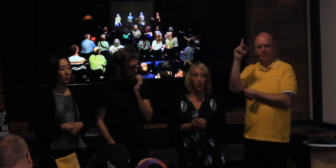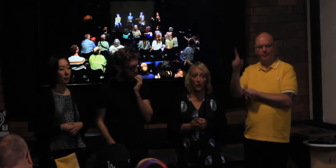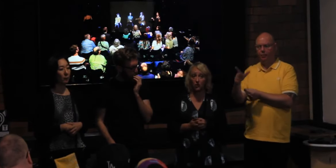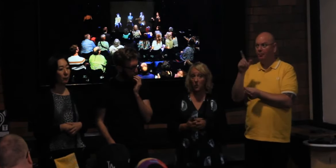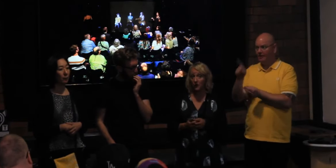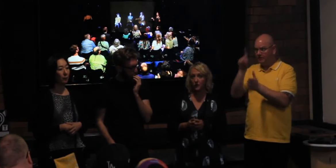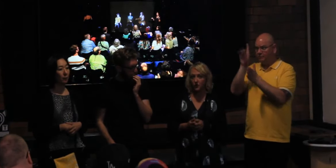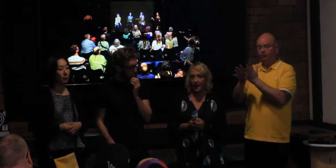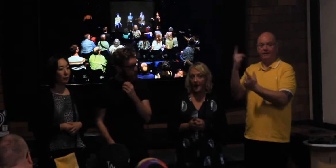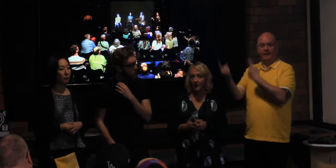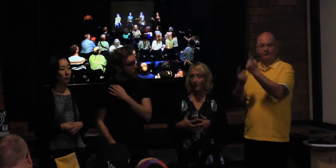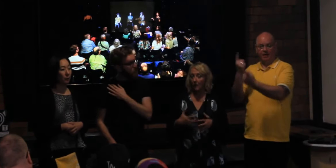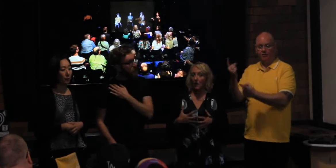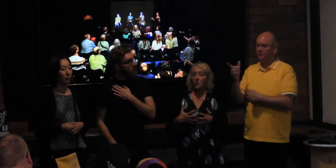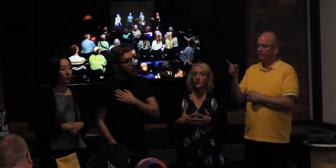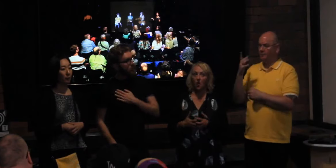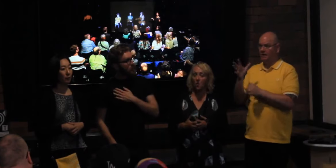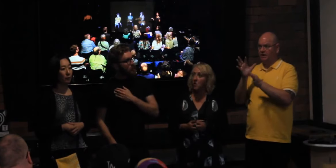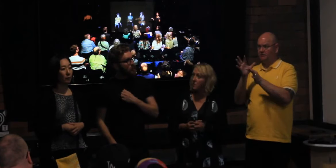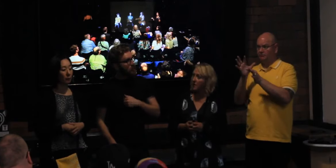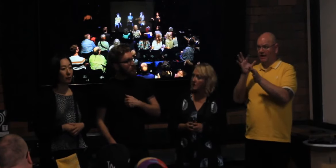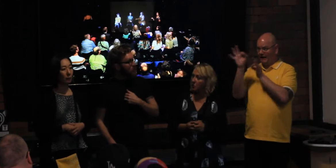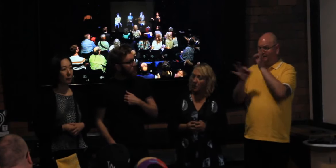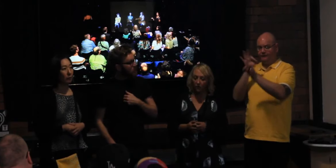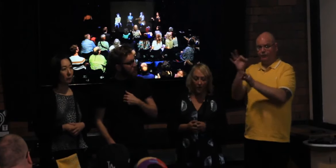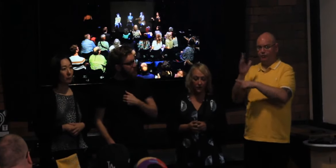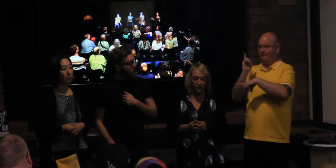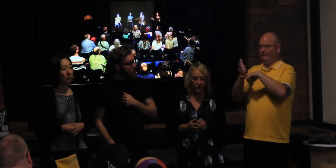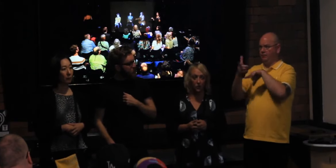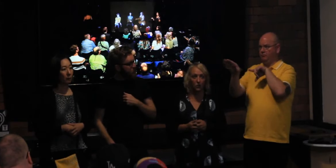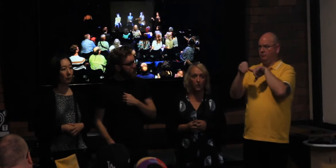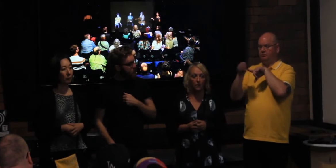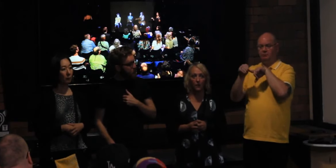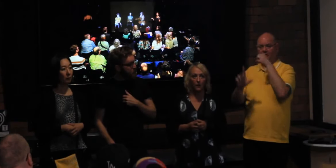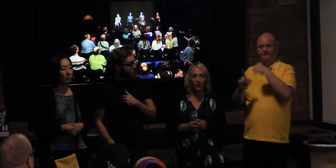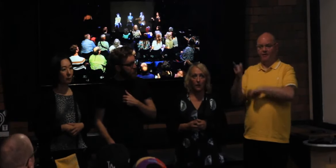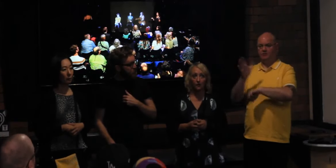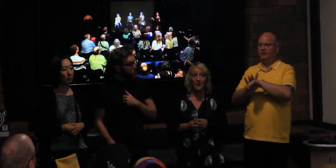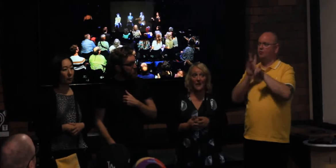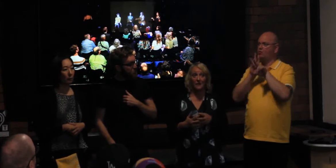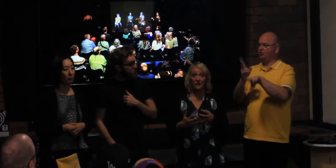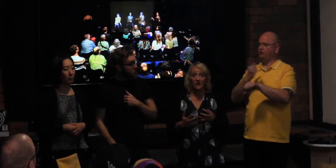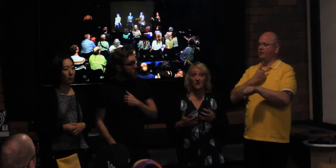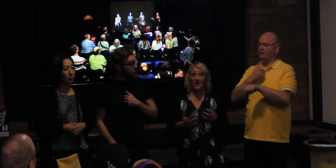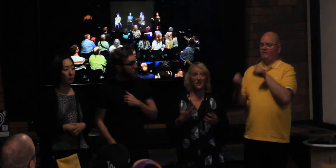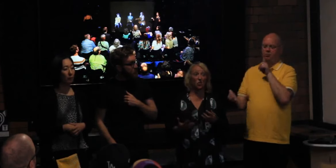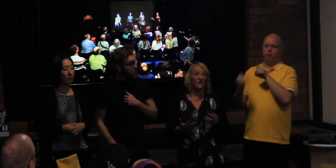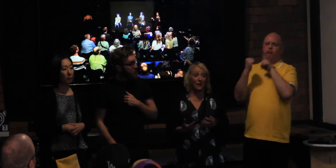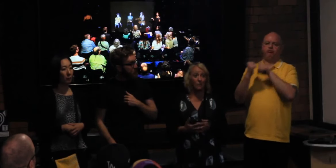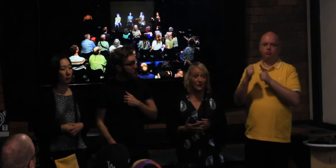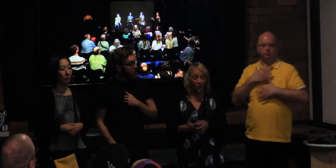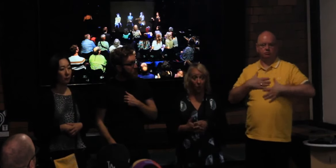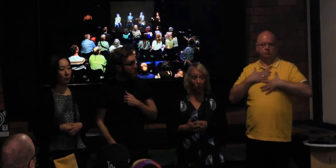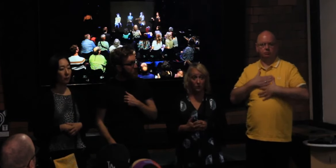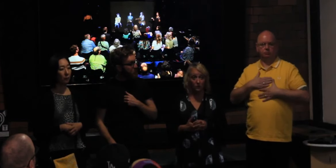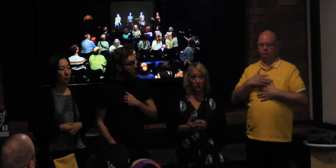took when she went to Japan were so moving when we first saw them. For me, that their stories hadn't